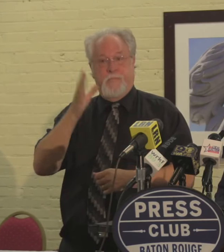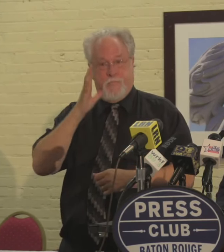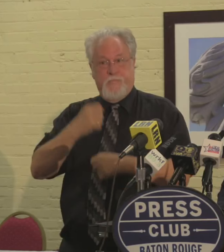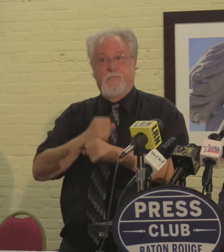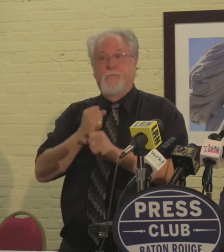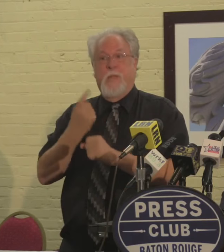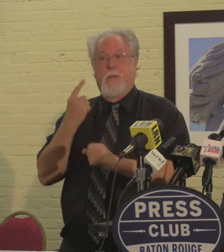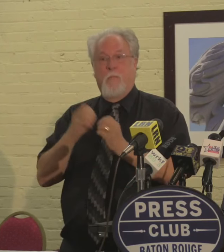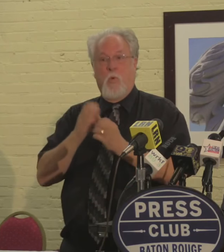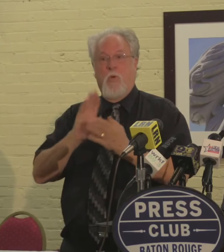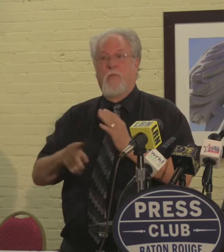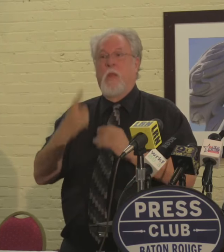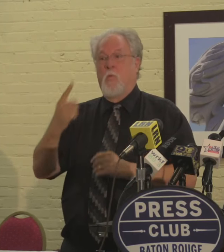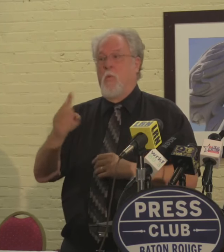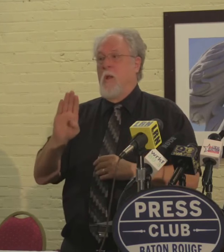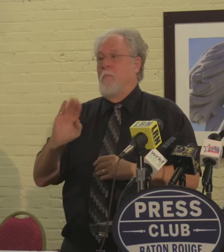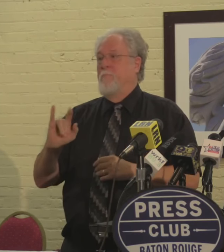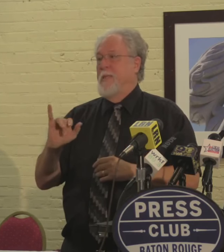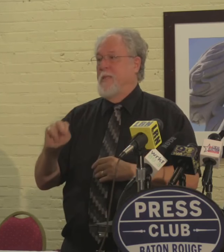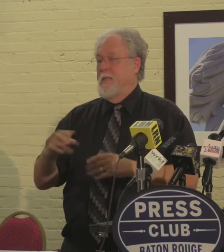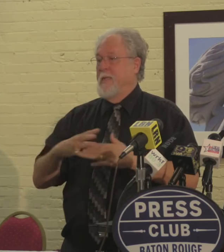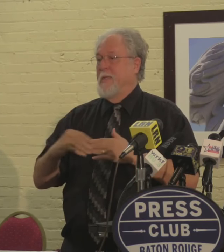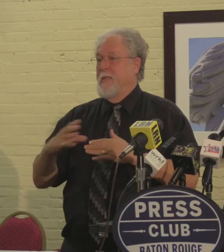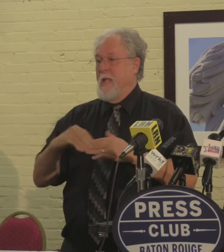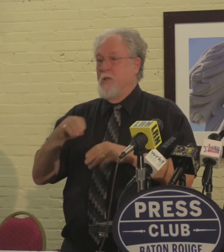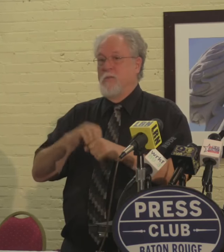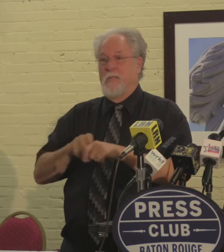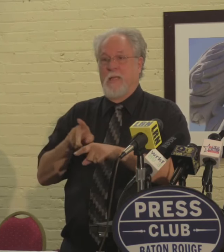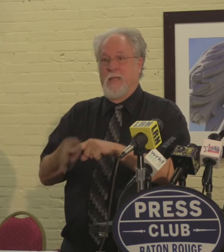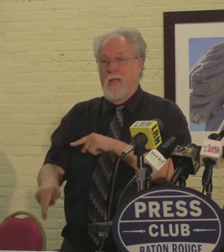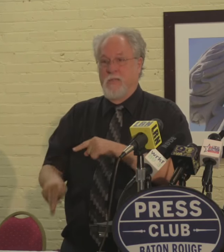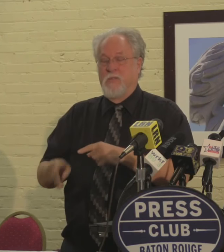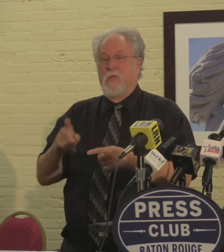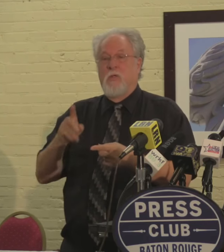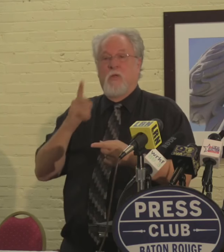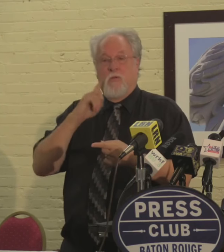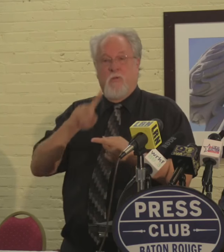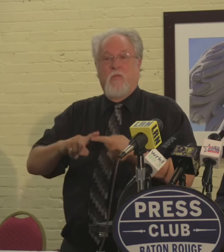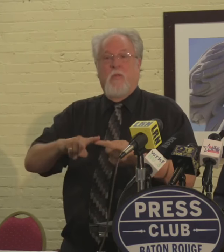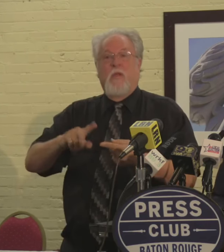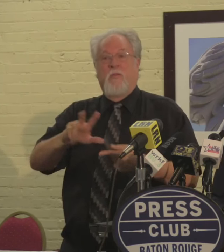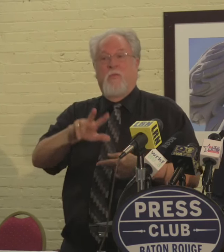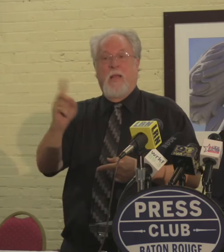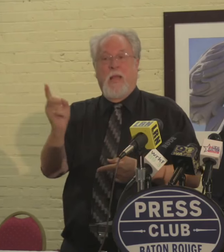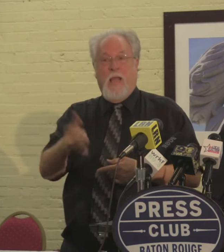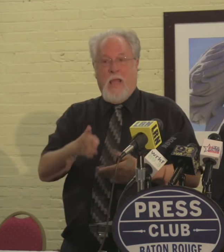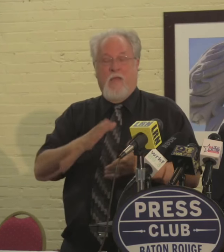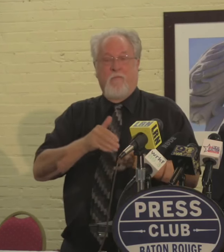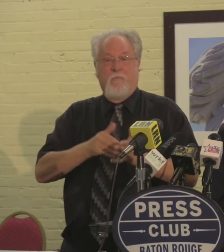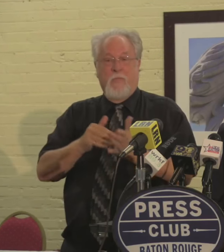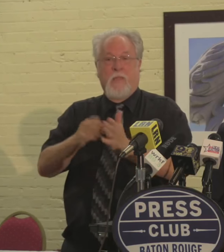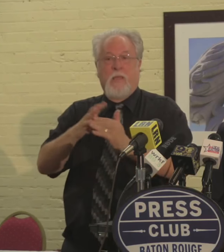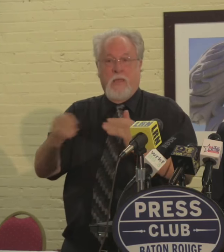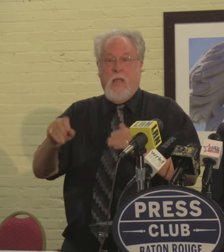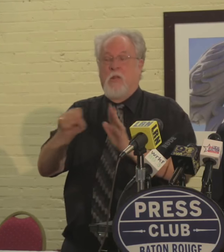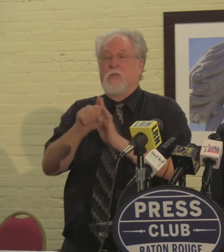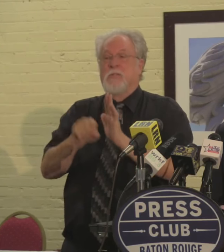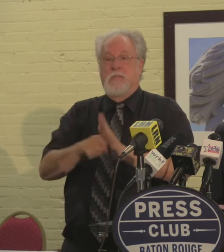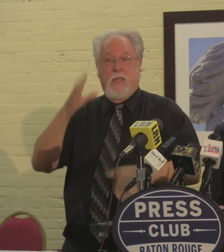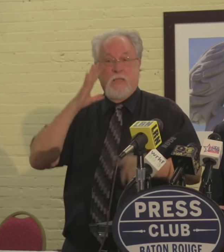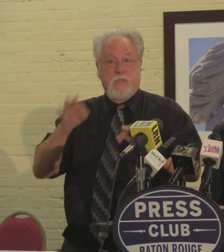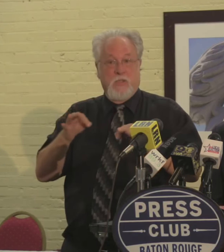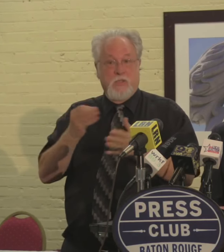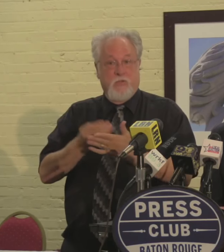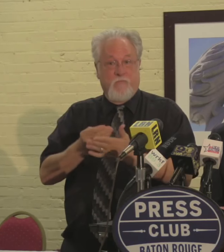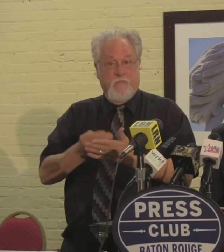than $1 billion in cuts to the $3.5 billion of discretionary state general fund expenditures. It is